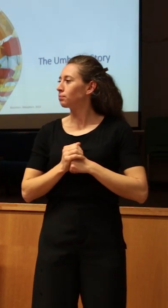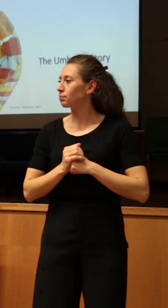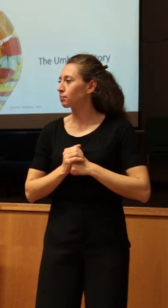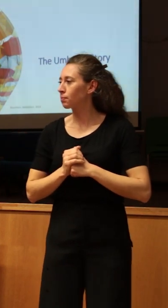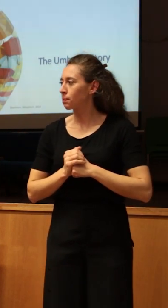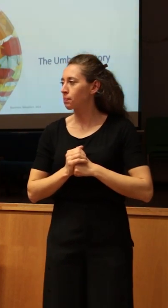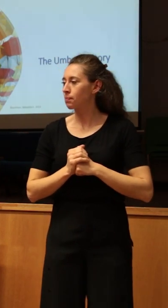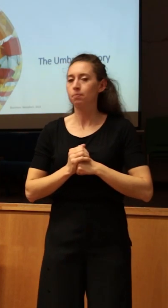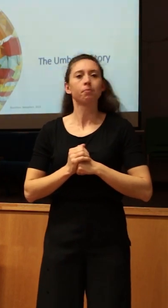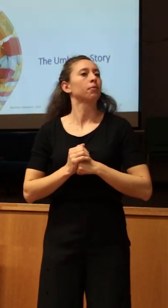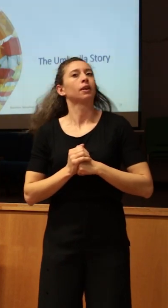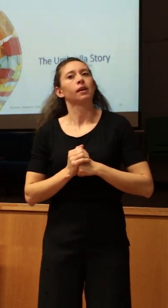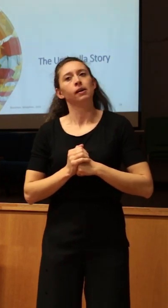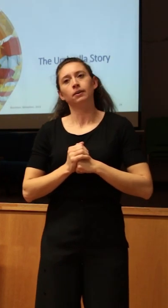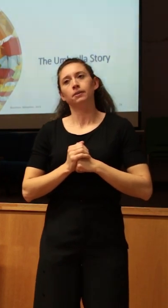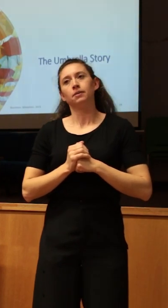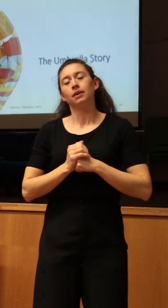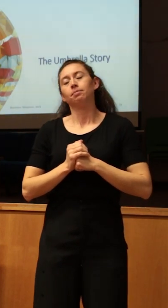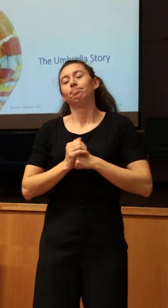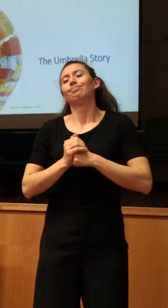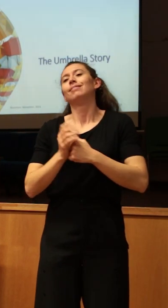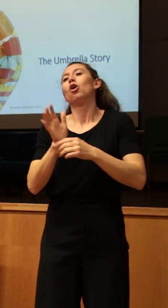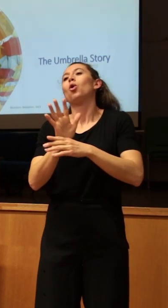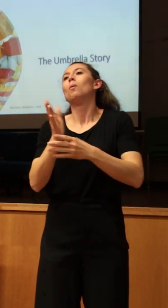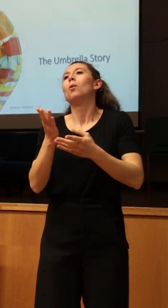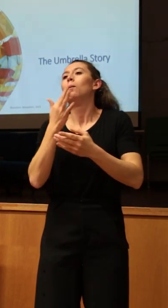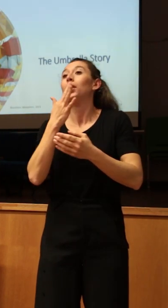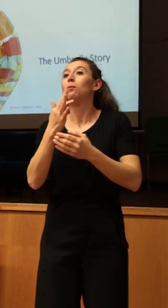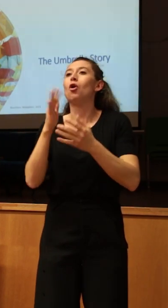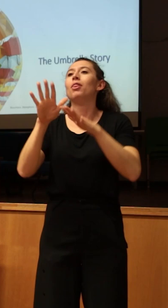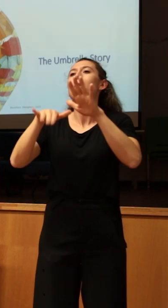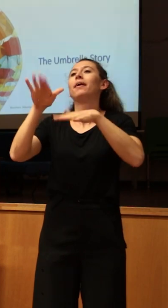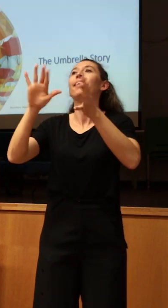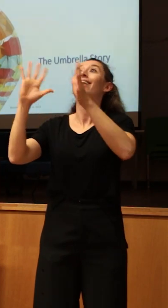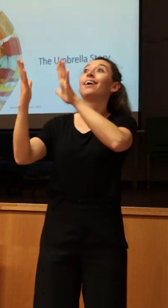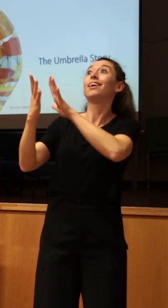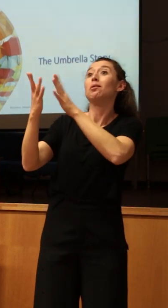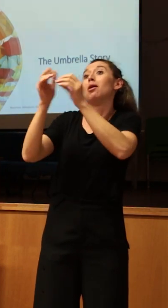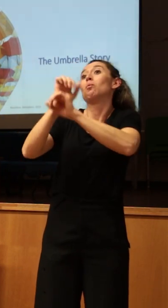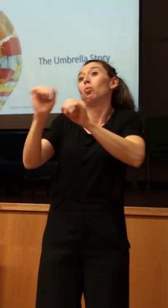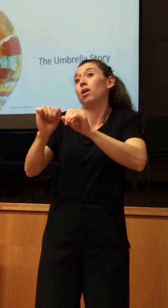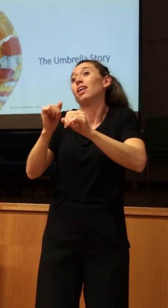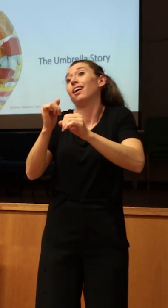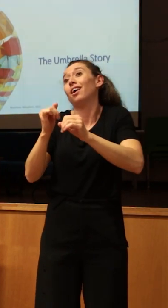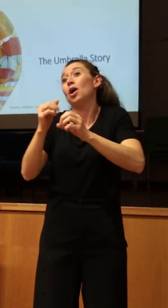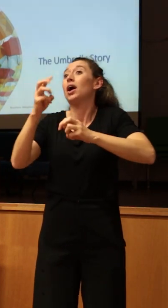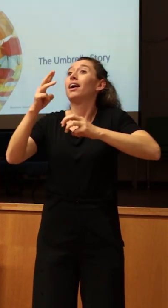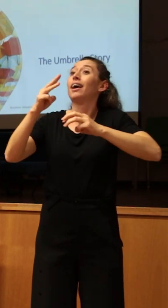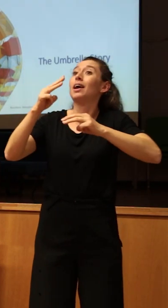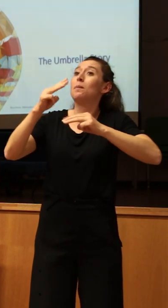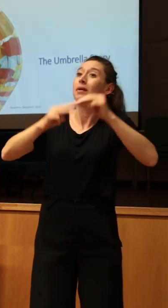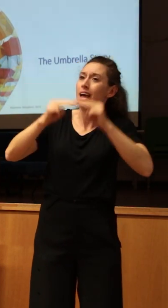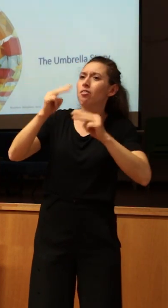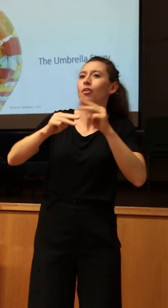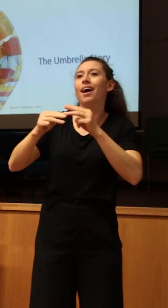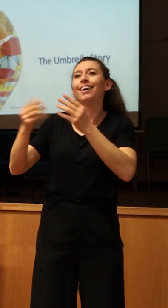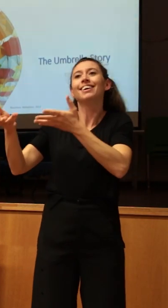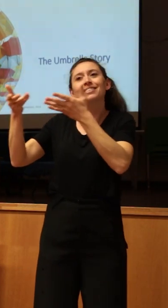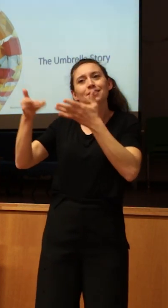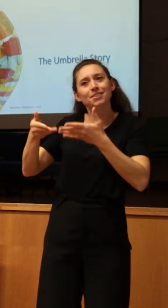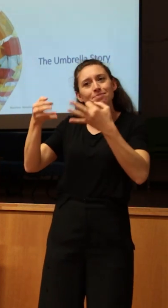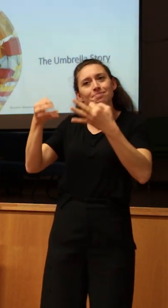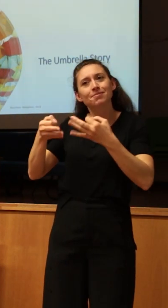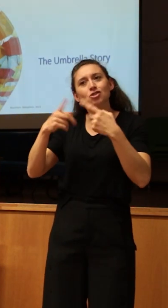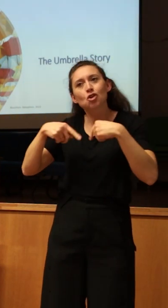good reception is a warm reception? Sí, ¿cómo según el clima? Bueno, igual puede ser una recepción cálida o una sonrisa